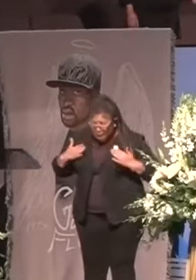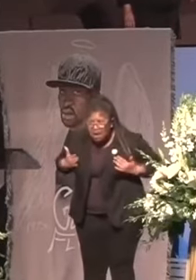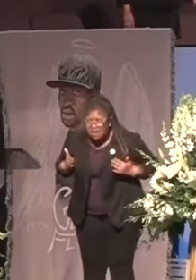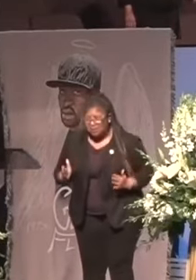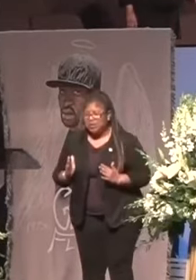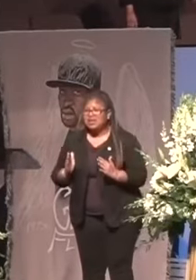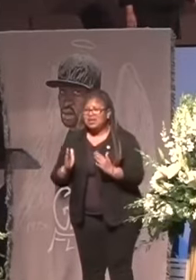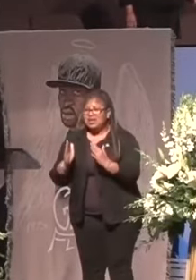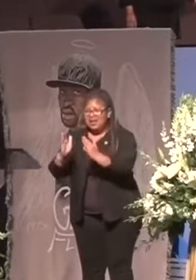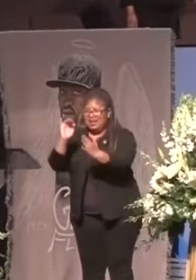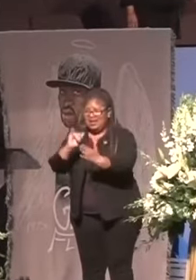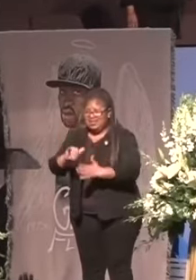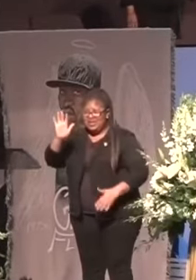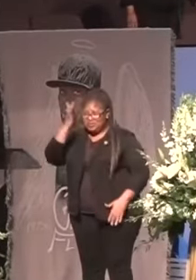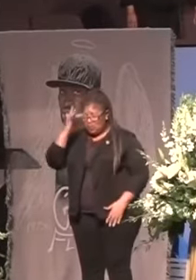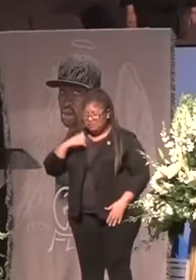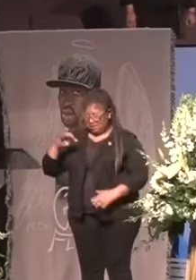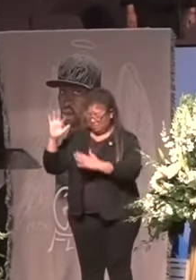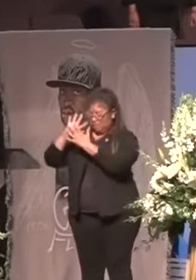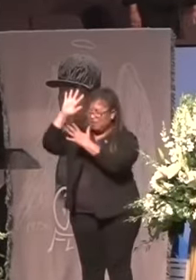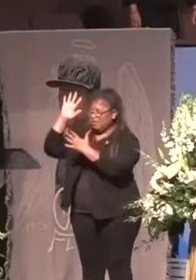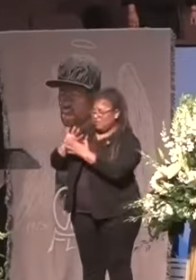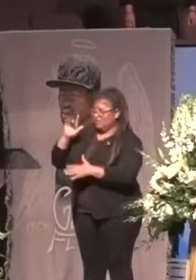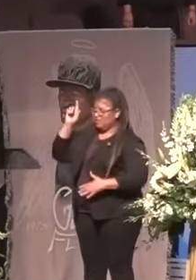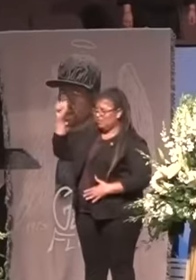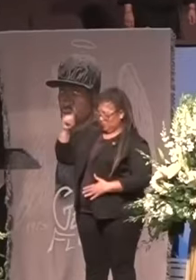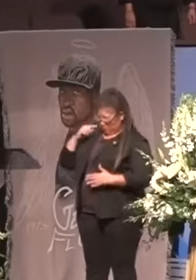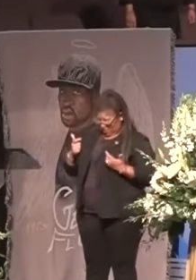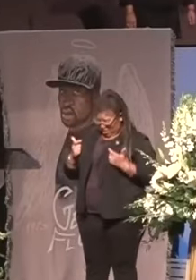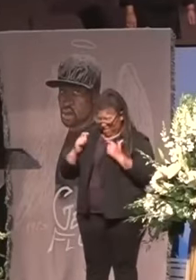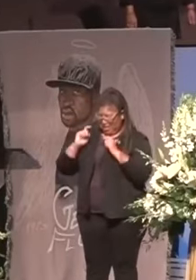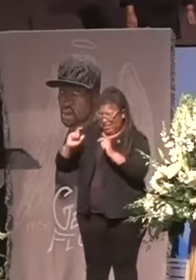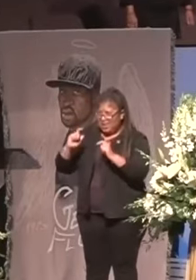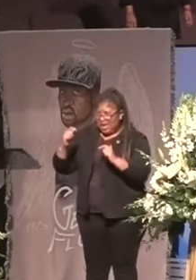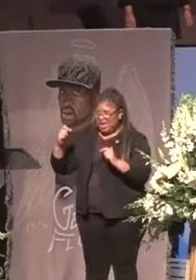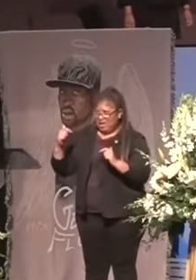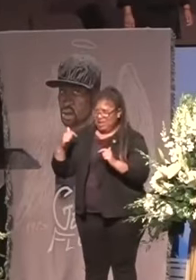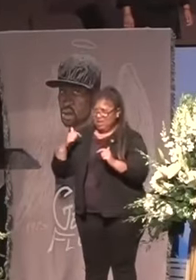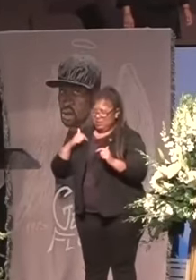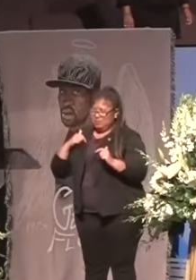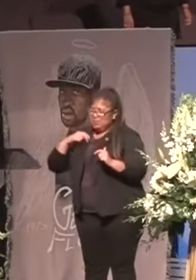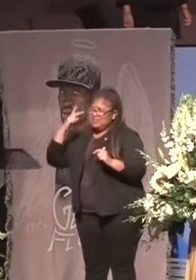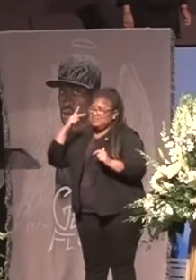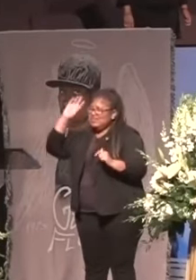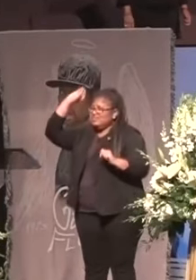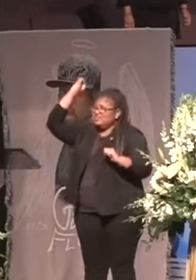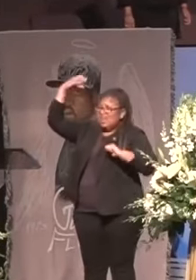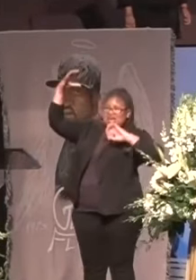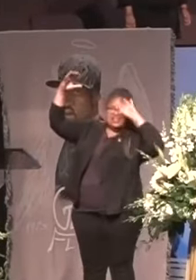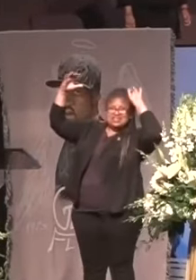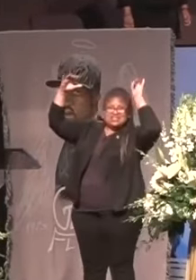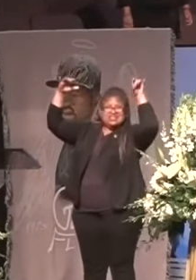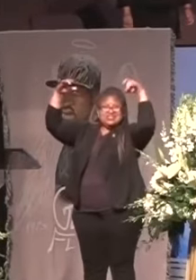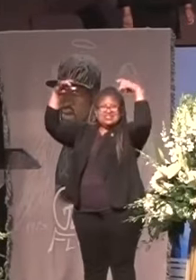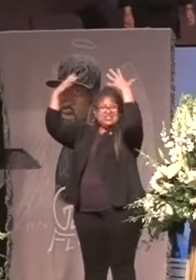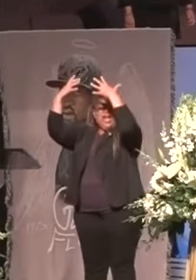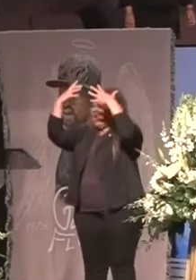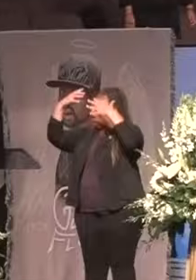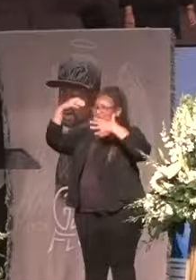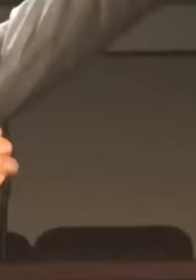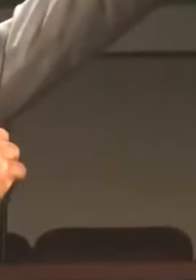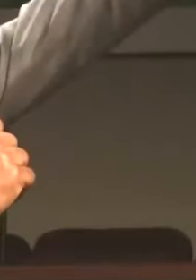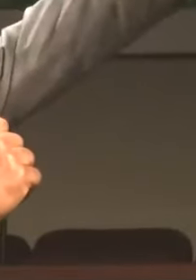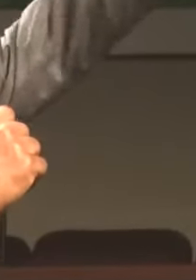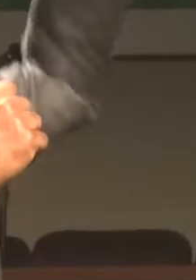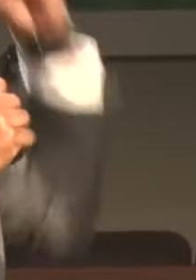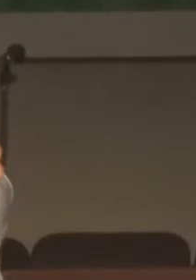my praise. For letting me see the sunshine. That's why I praise. If you're a worshiper, get on